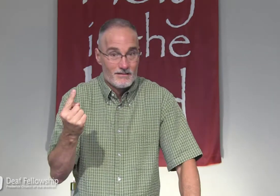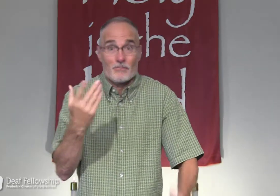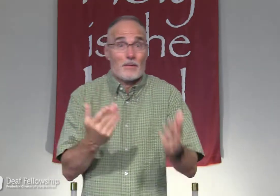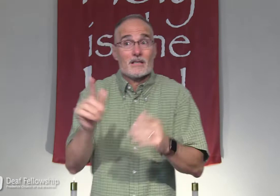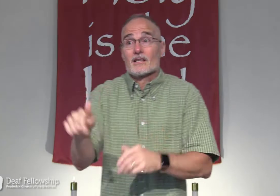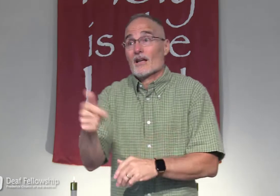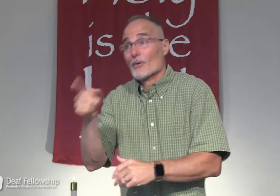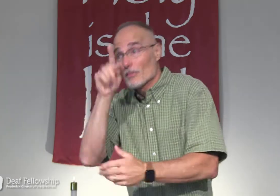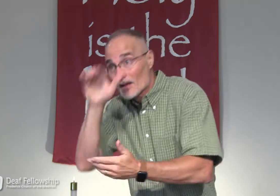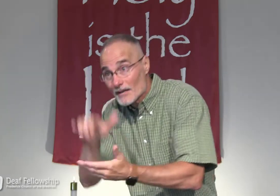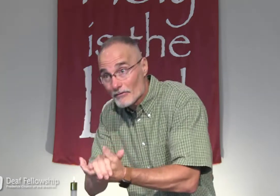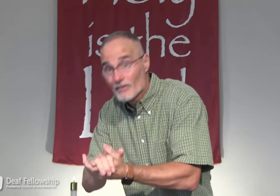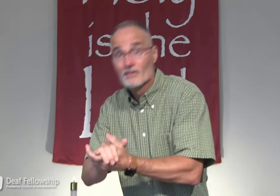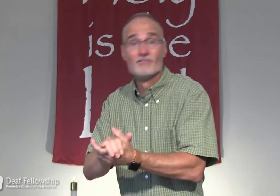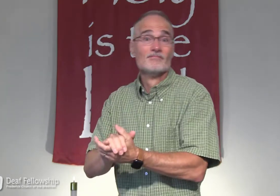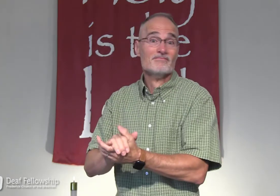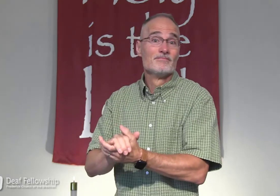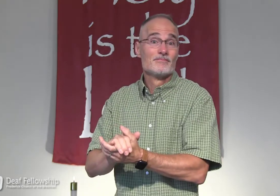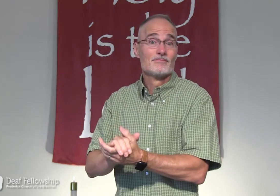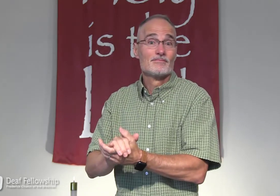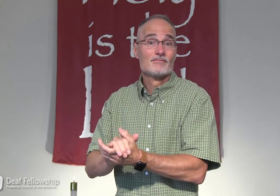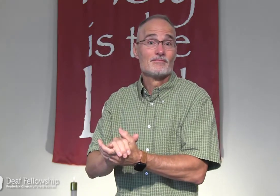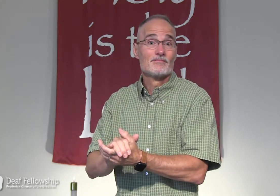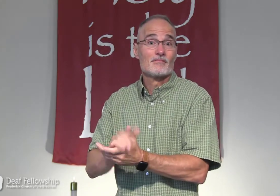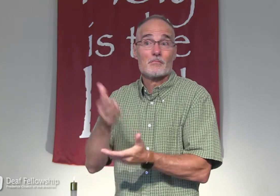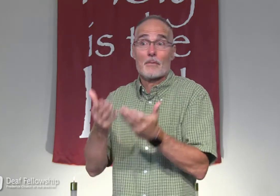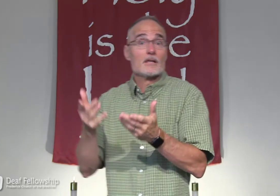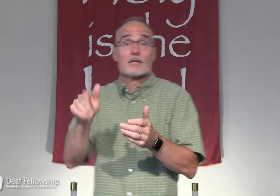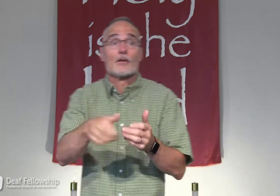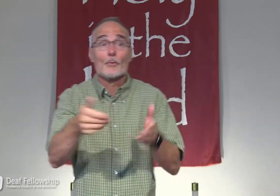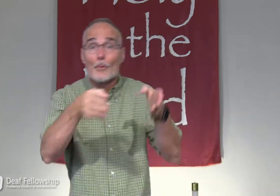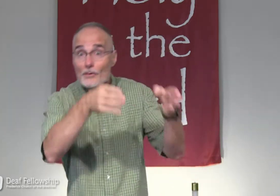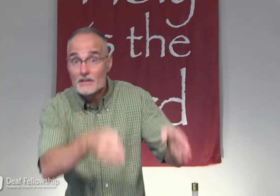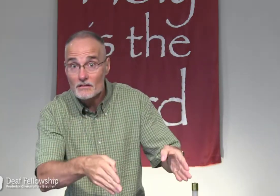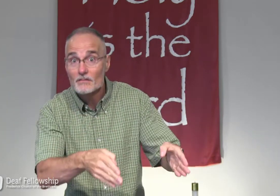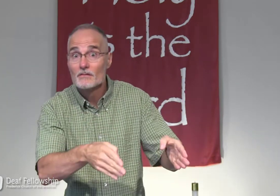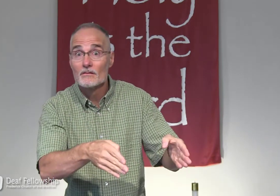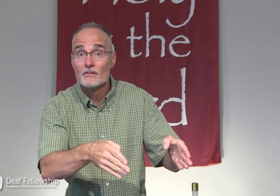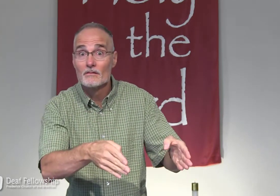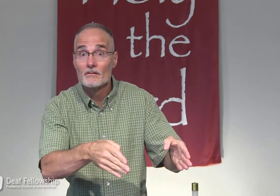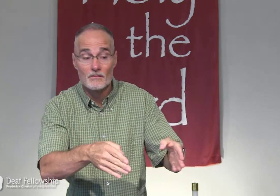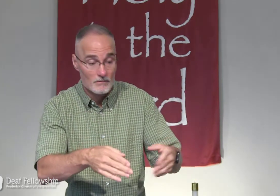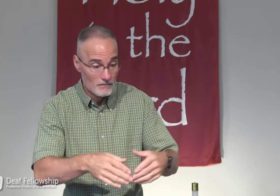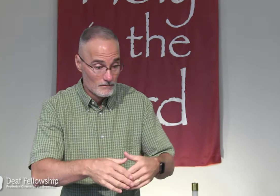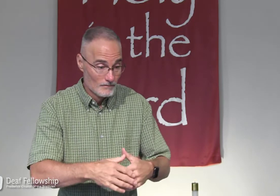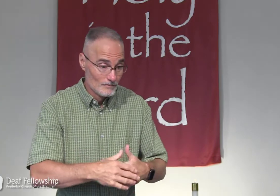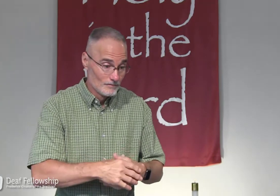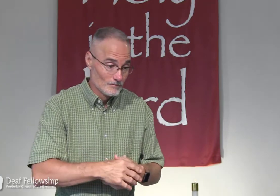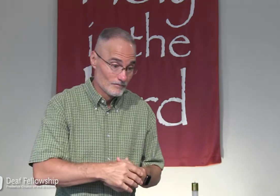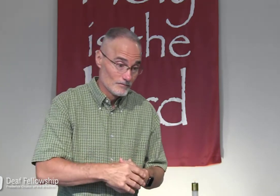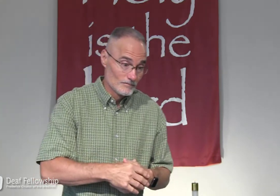something. Maybe it's another set of beliefs. Maybe it's another person.